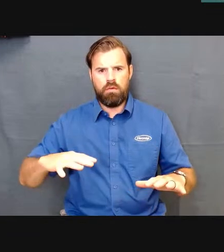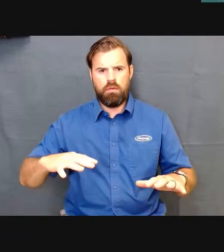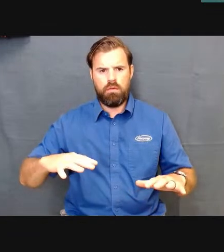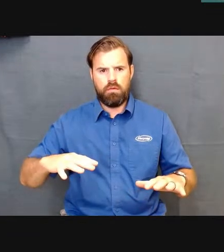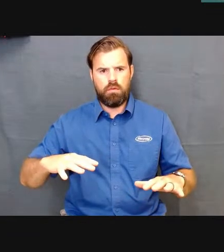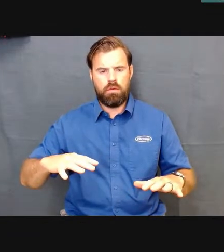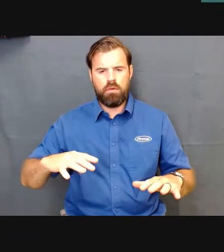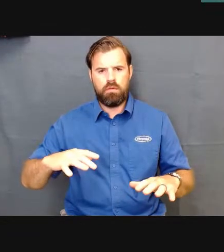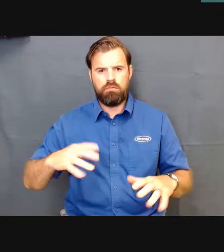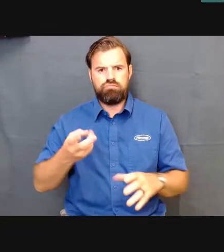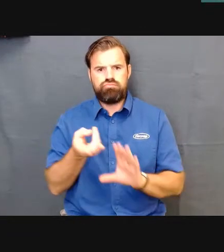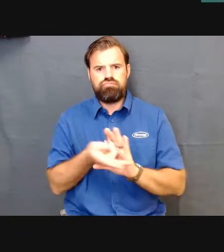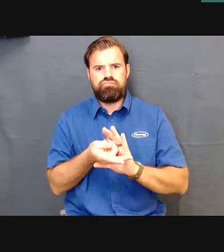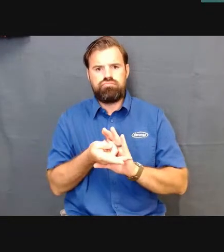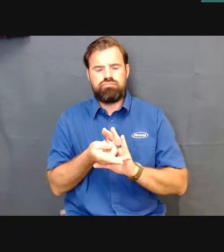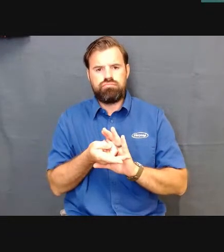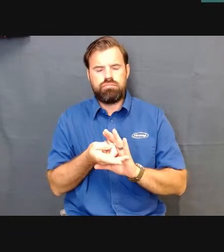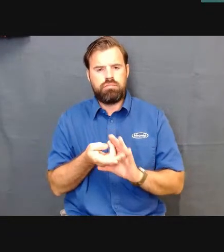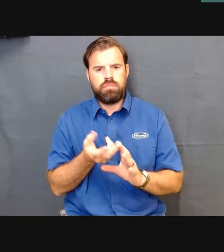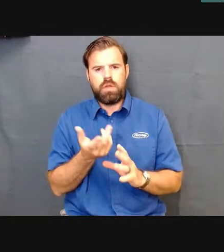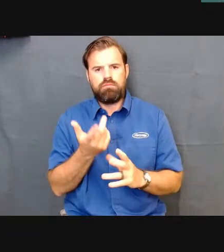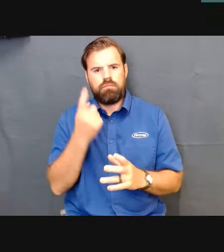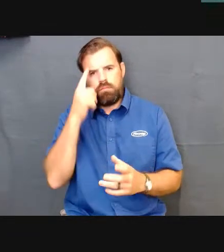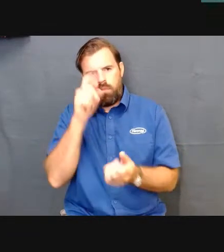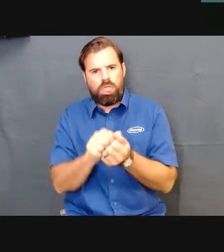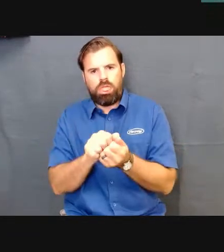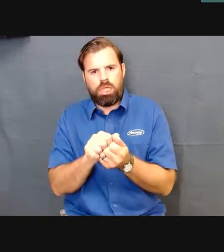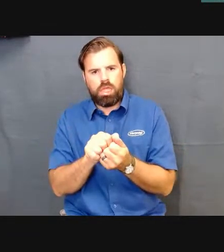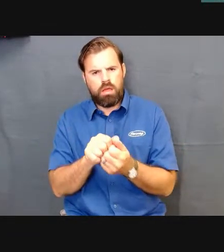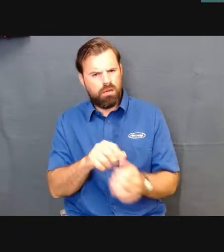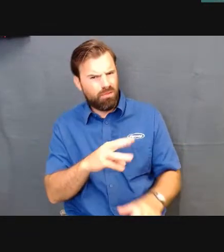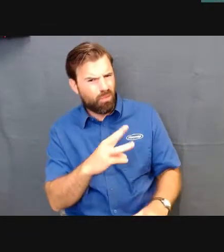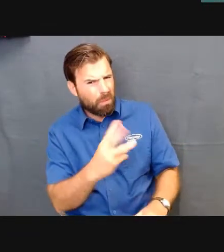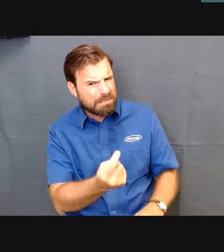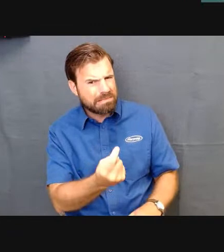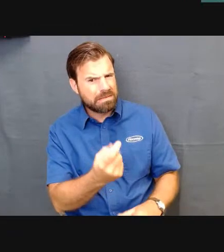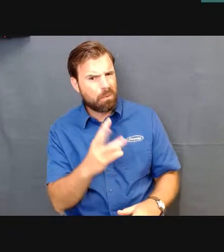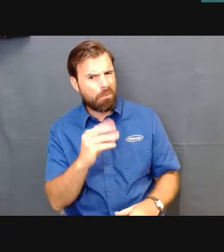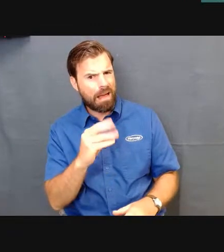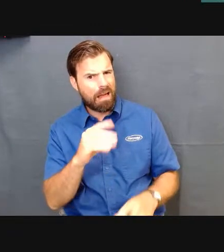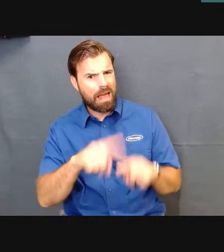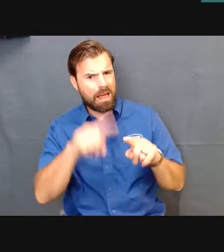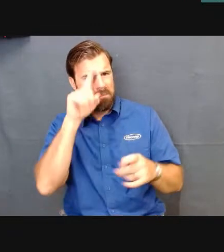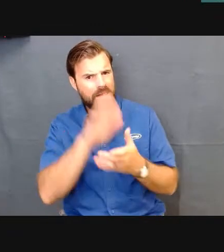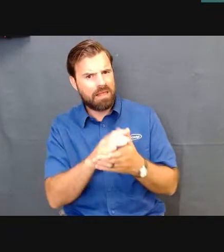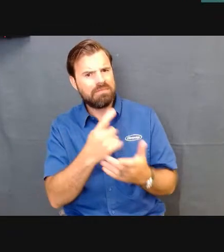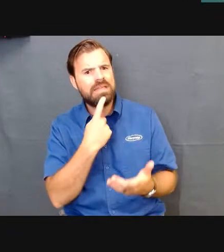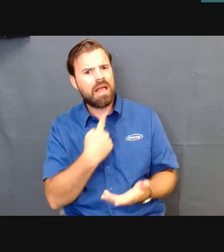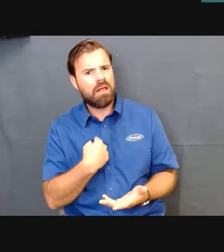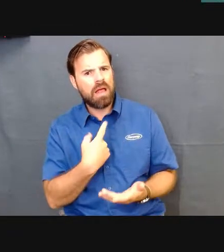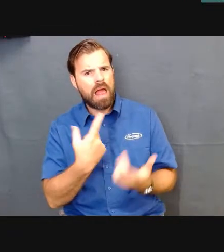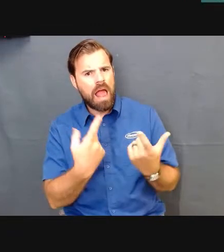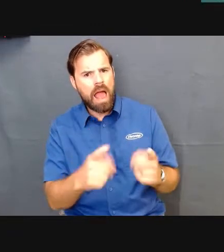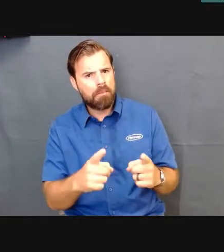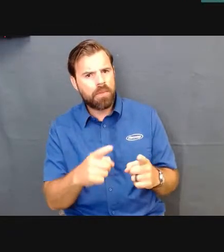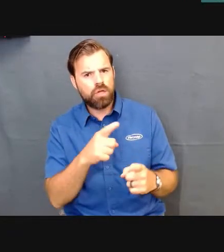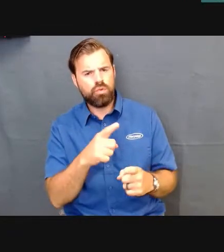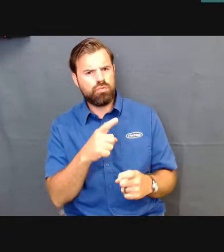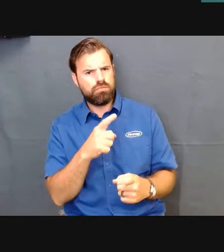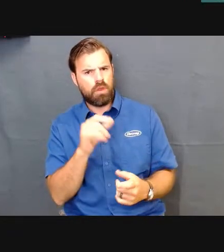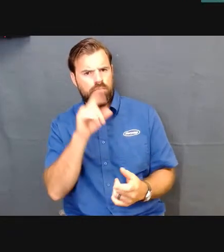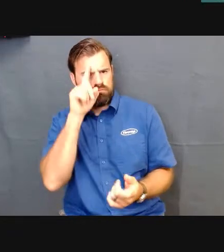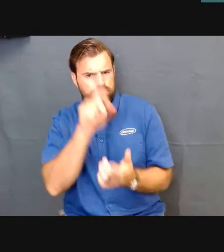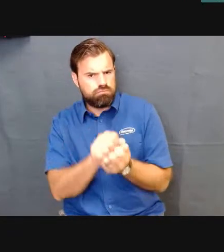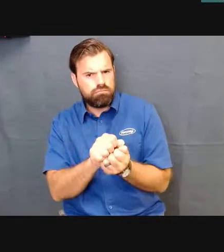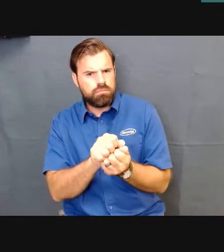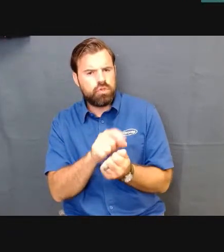then wake up. That's unbelievable. So tell us what exactly happened after that. You didn't wake up, you came back to life, which